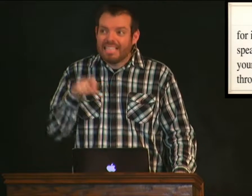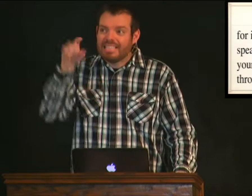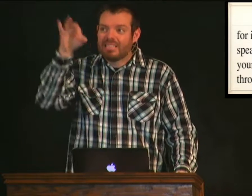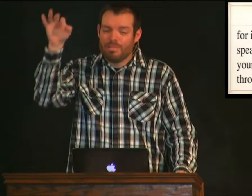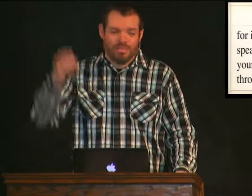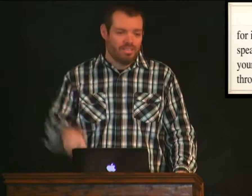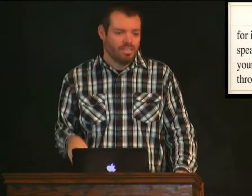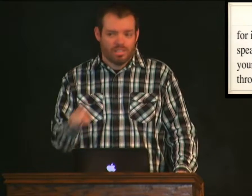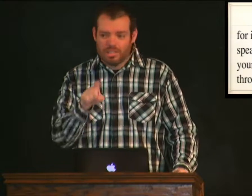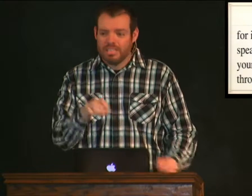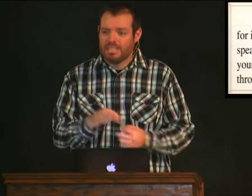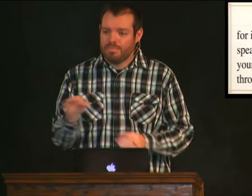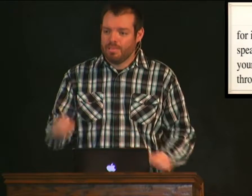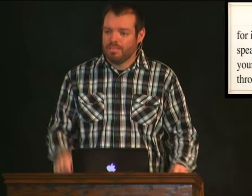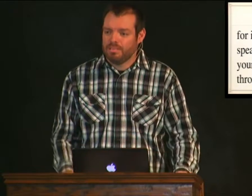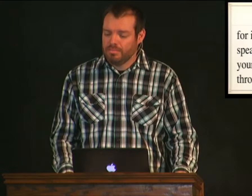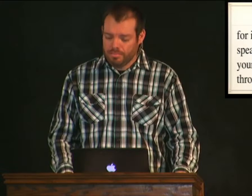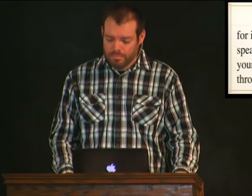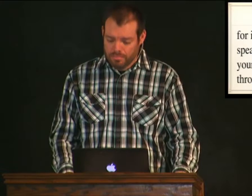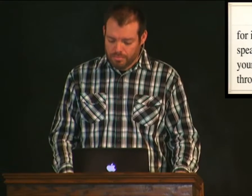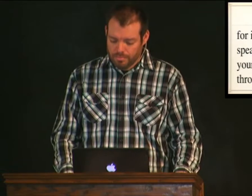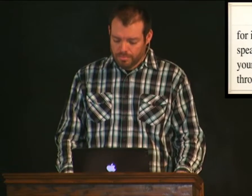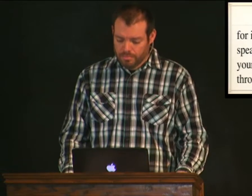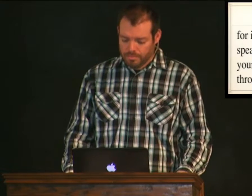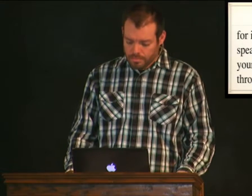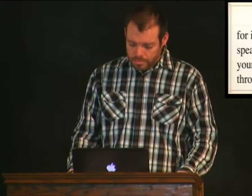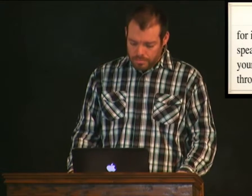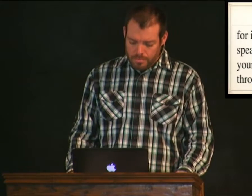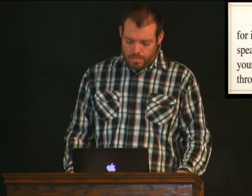So I need the Spirit. So you need the Spirit.